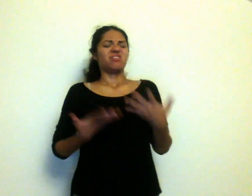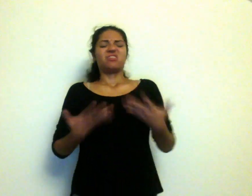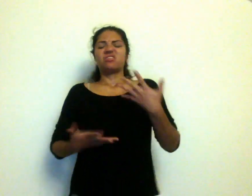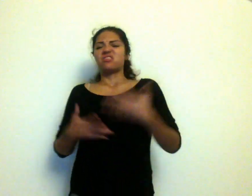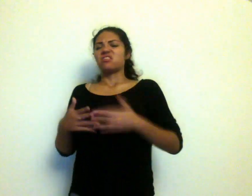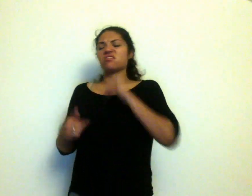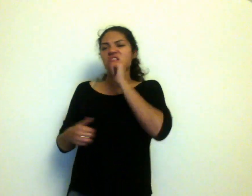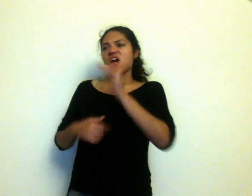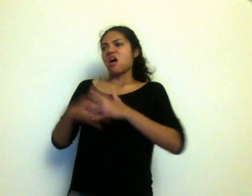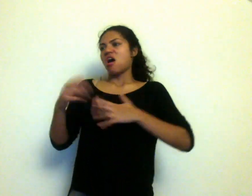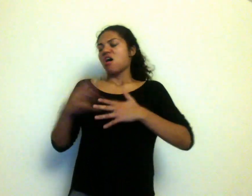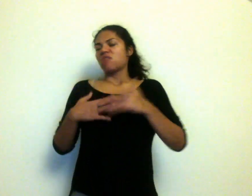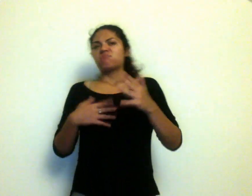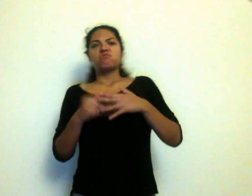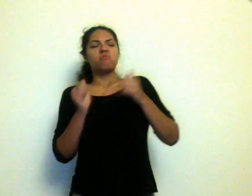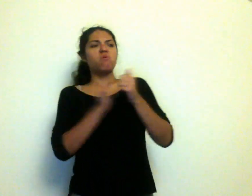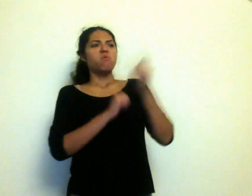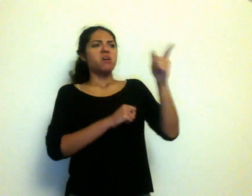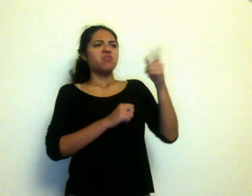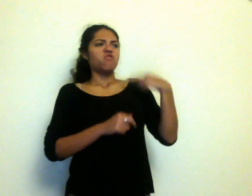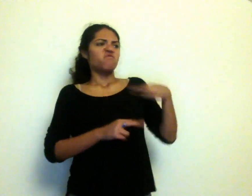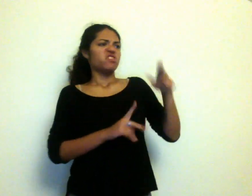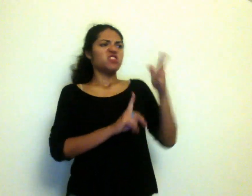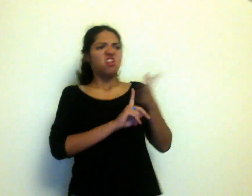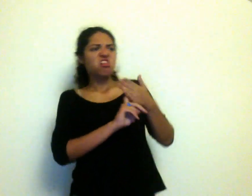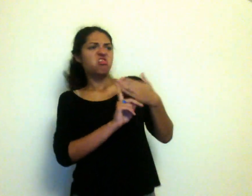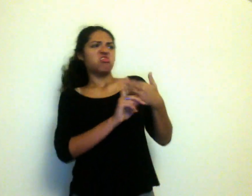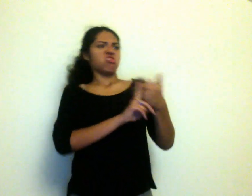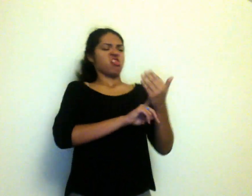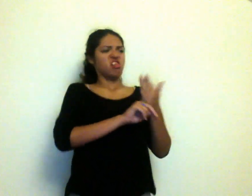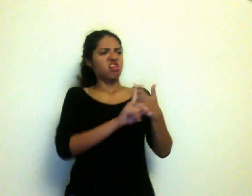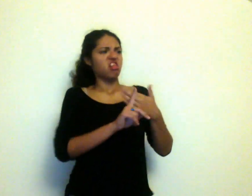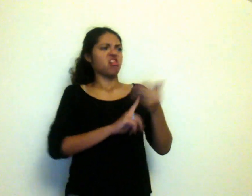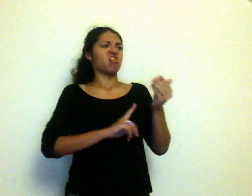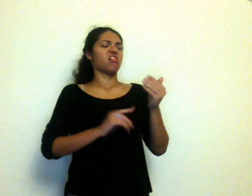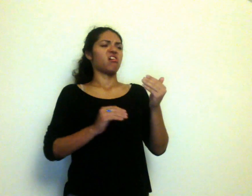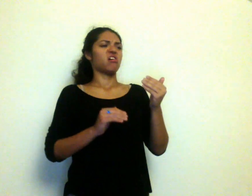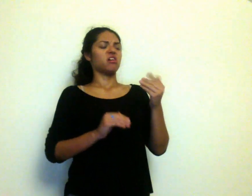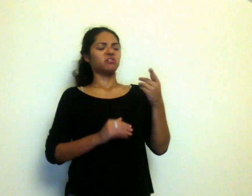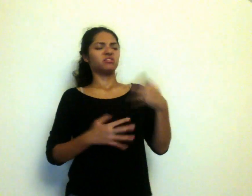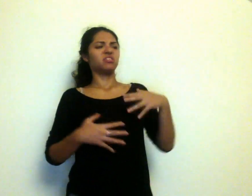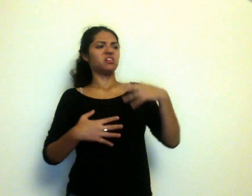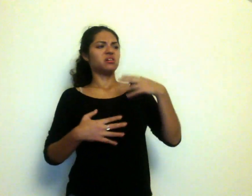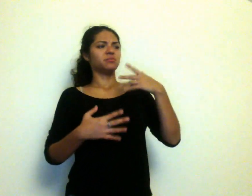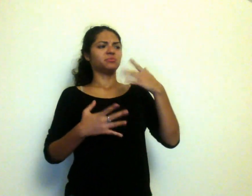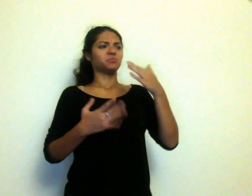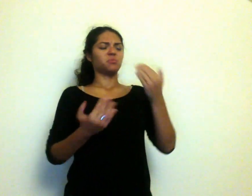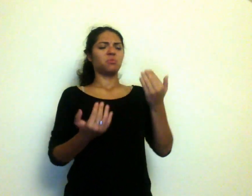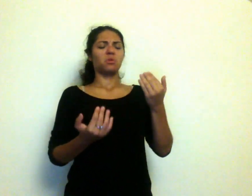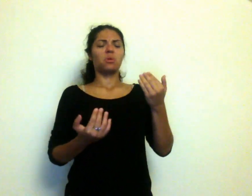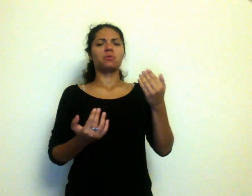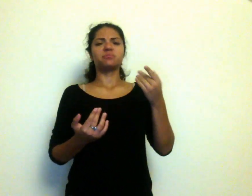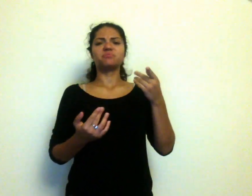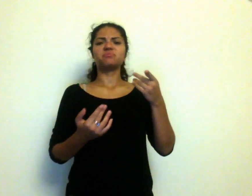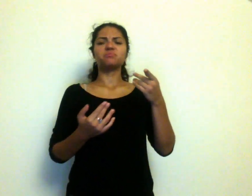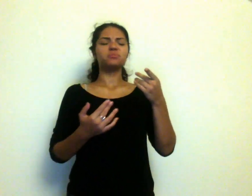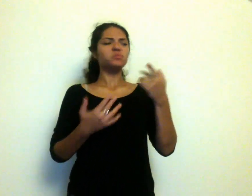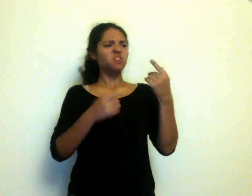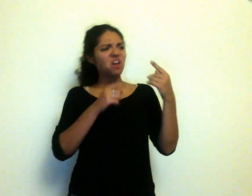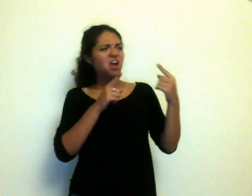which manipulate us. Caving into the pressures for conformity and going with the flow is far easier than finding good reasons to take a